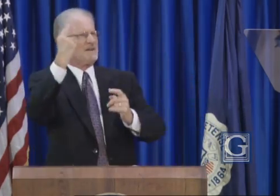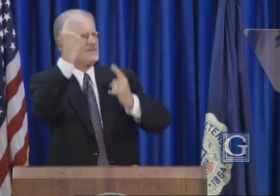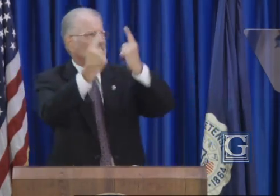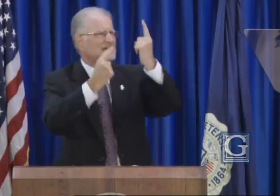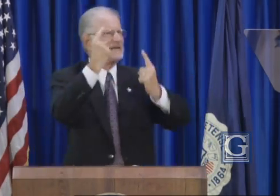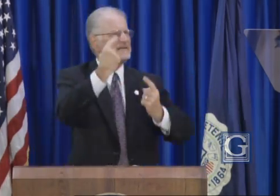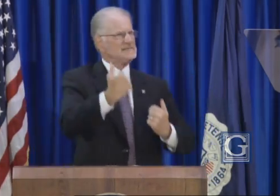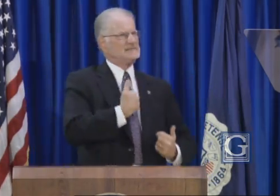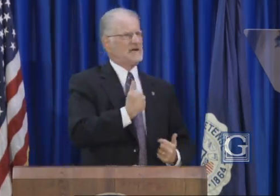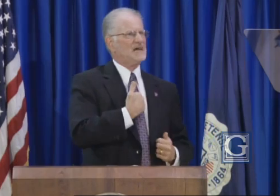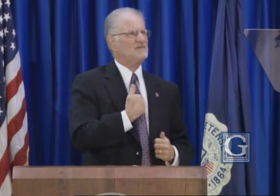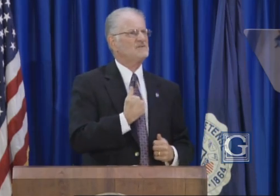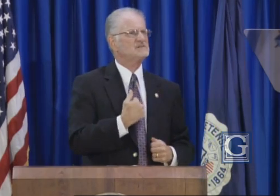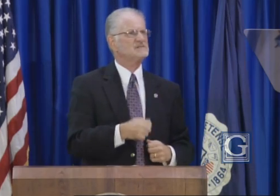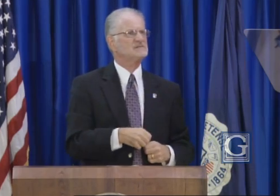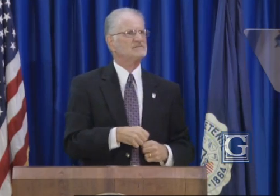and most forward-thinking selves.